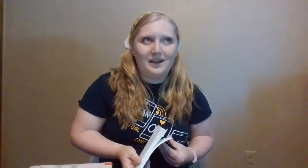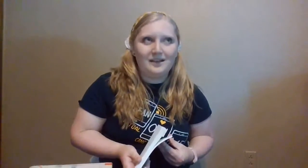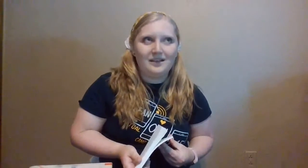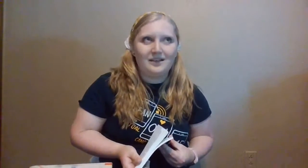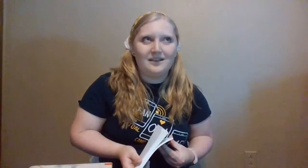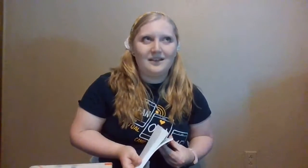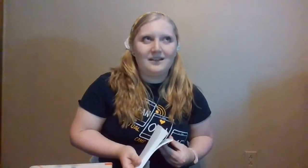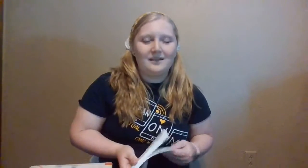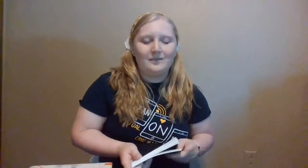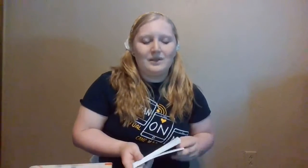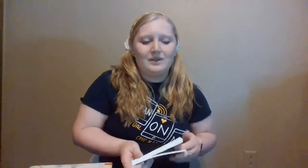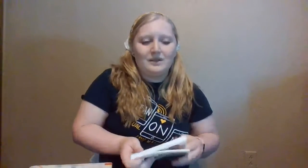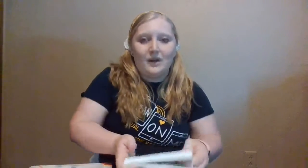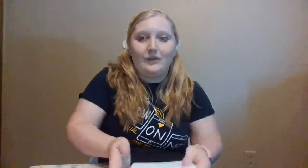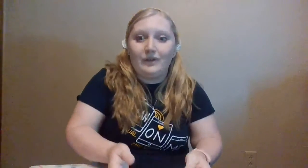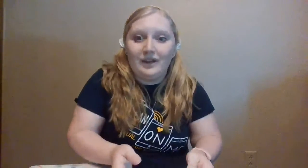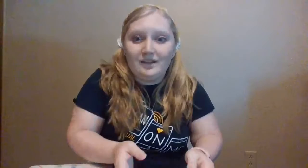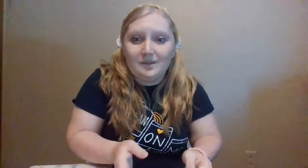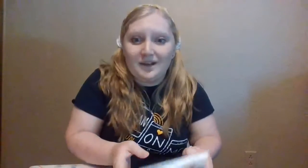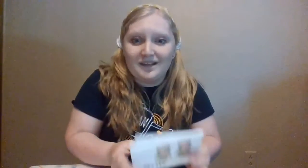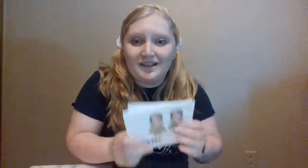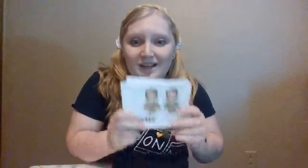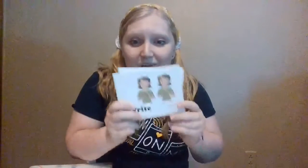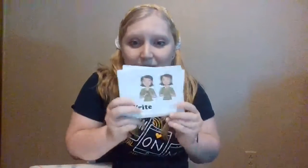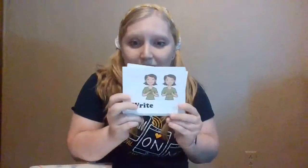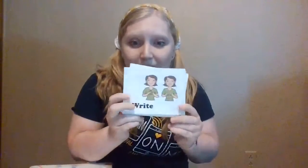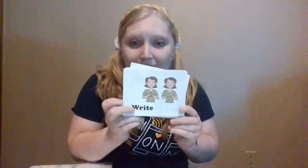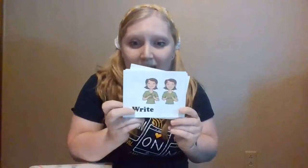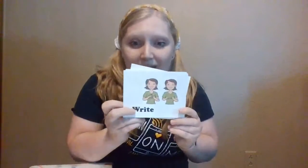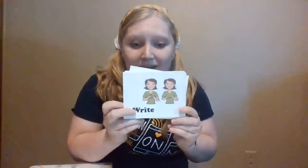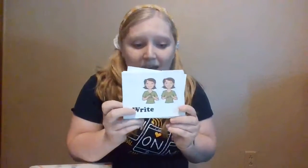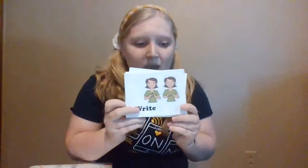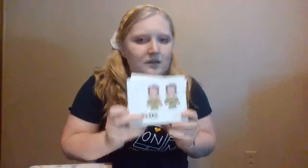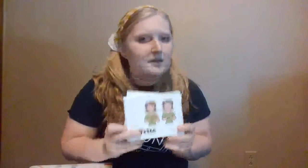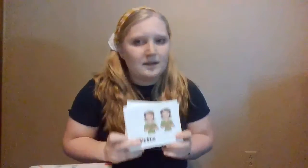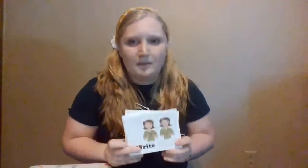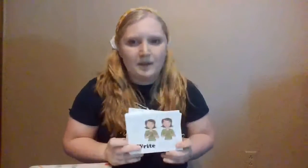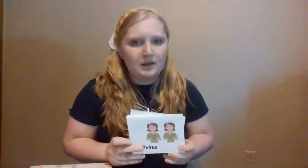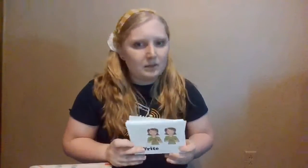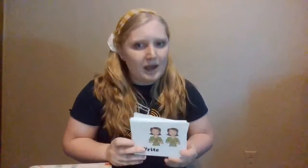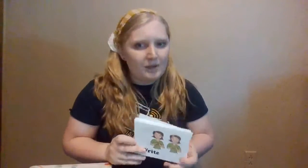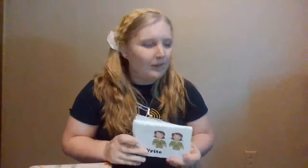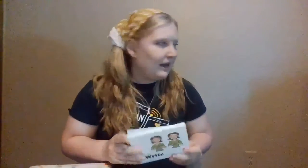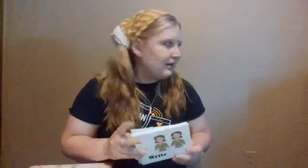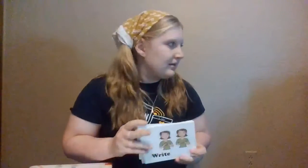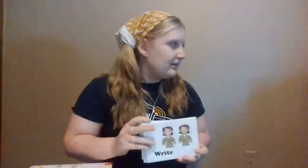else. So for this one, see if you can find something to write with.